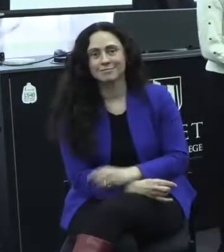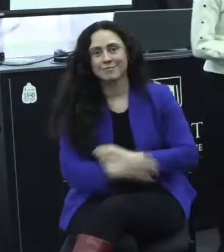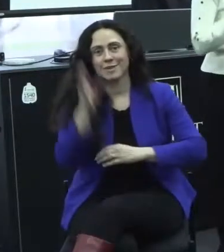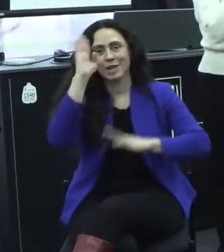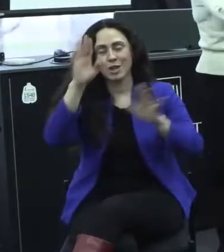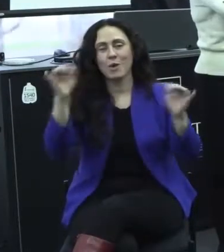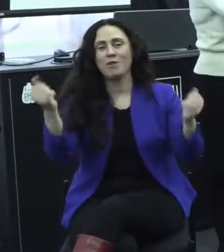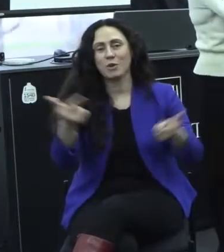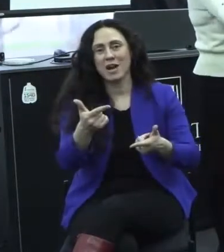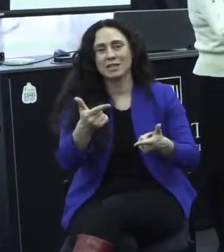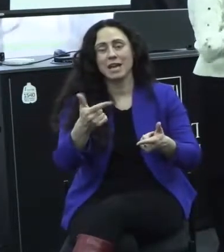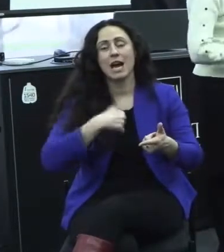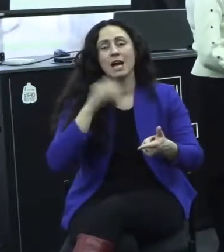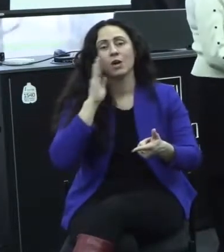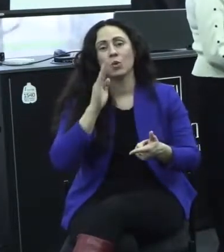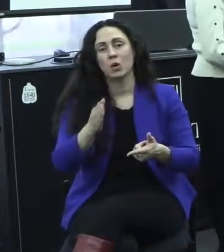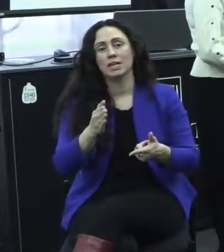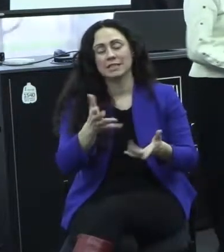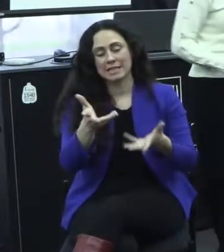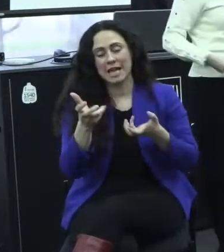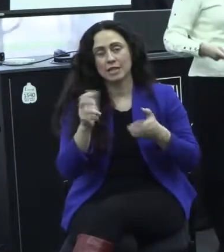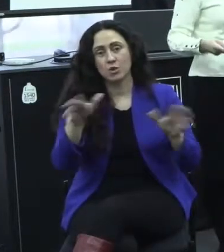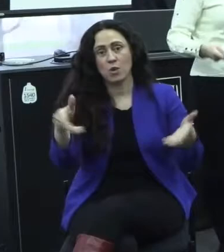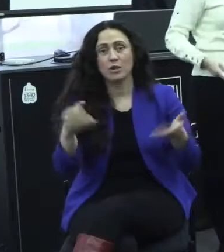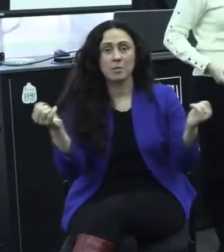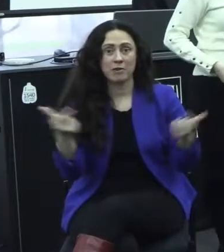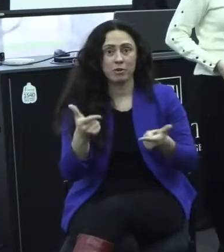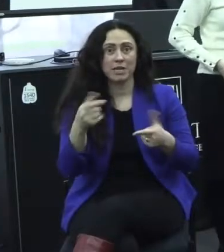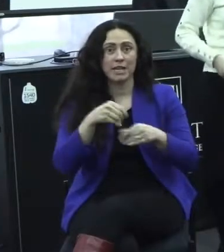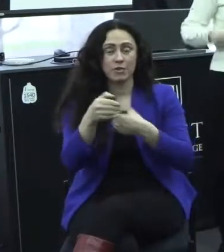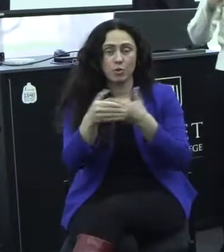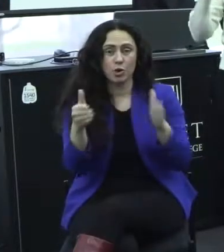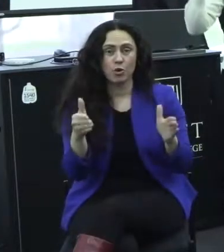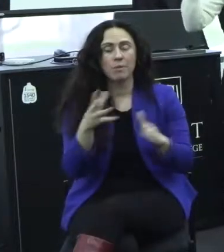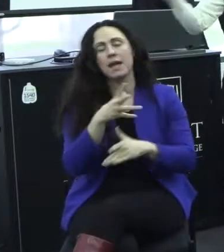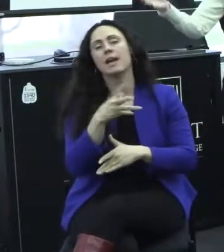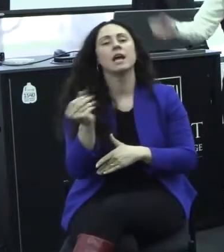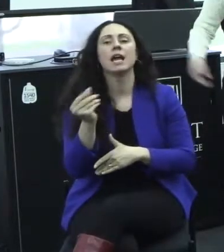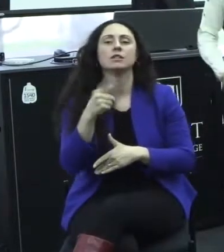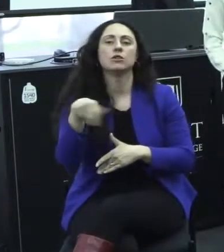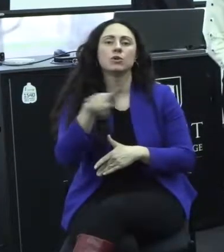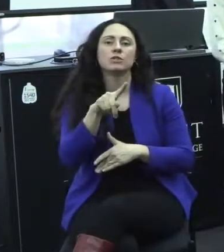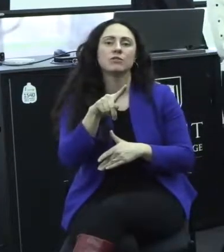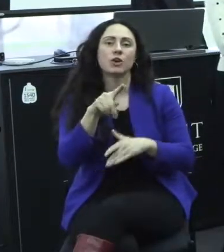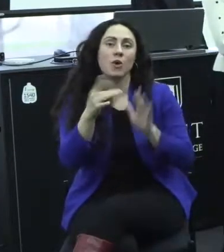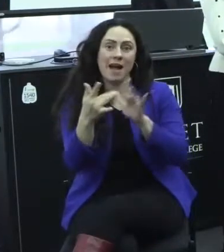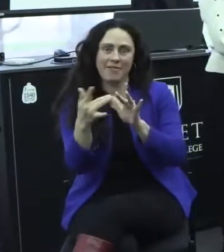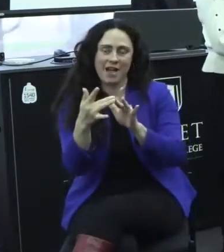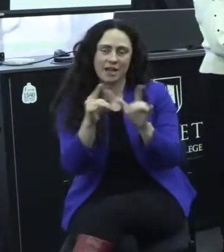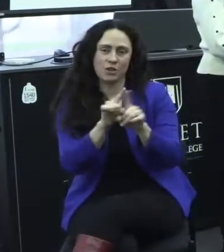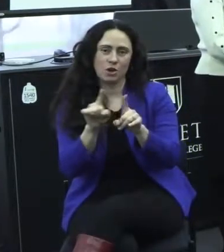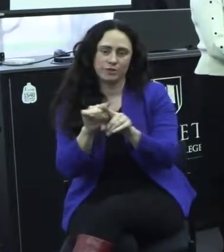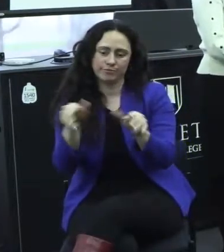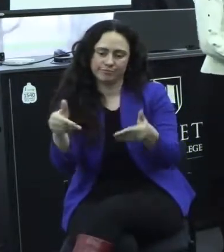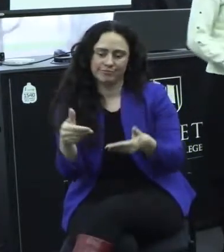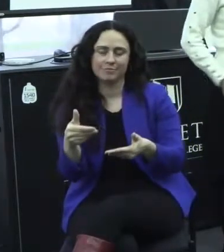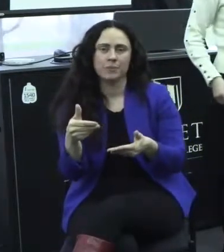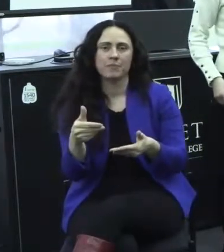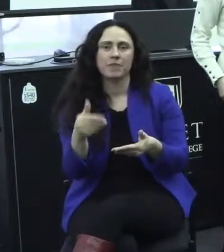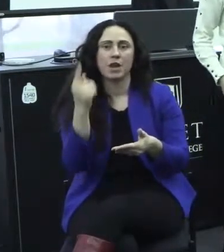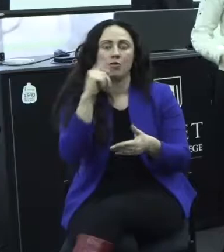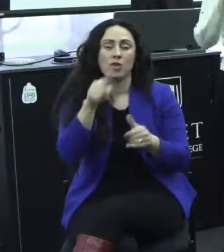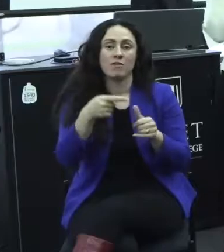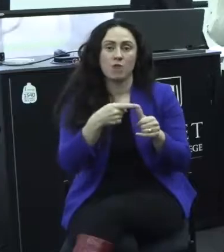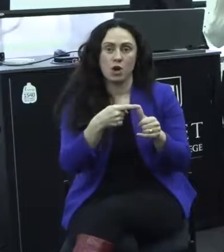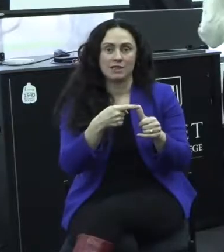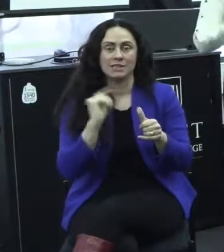Hello, everyone. I would like to welcome everybody in the room and those of you online to the